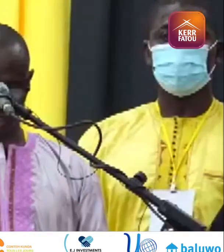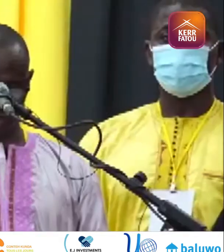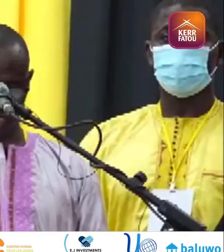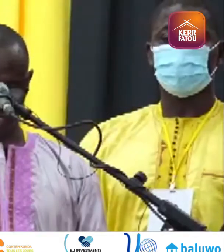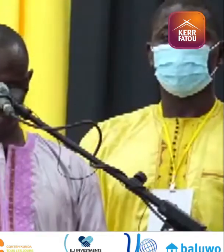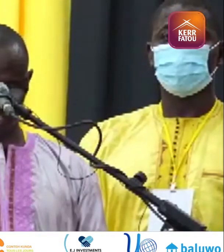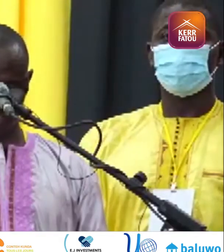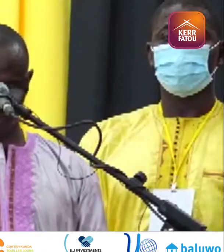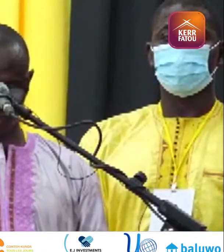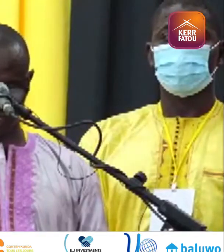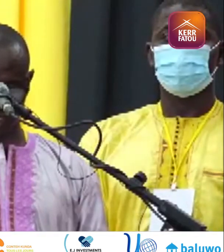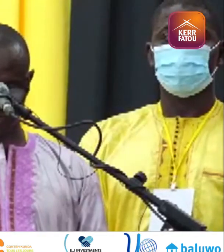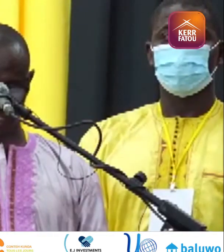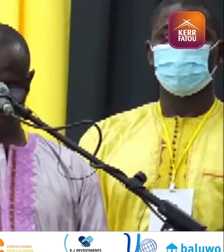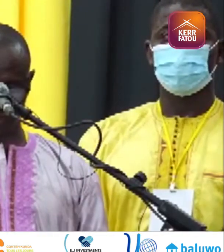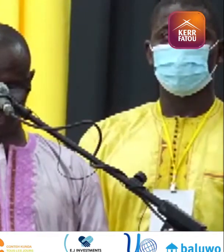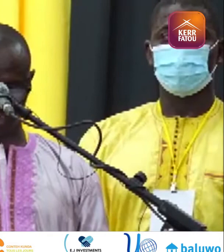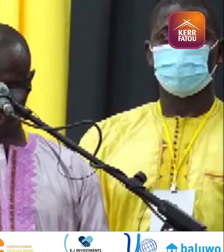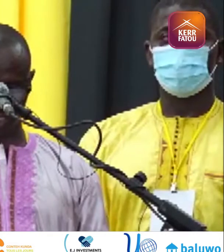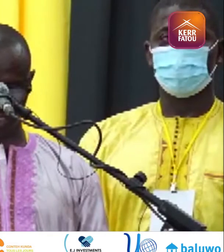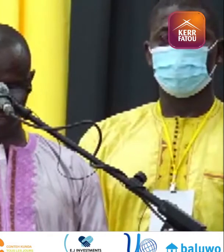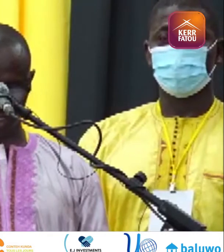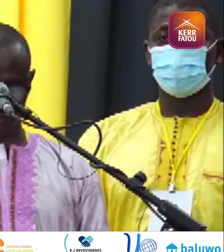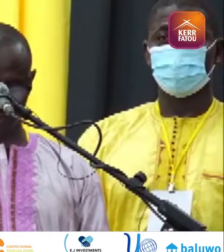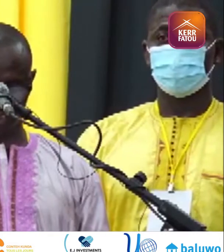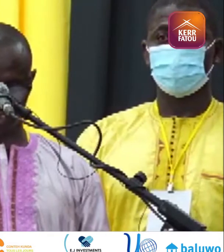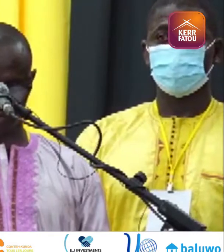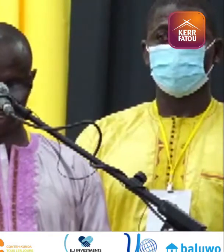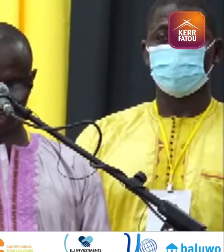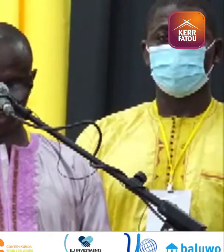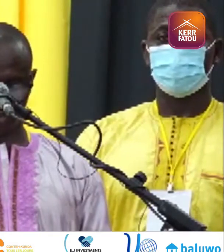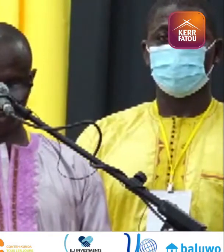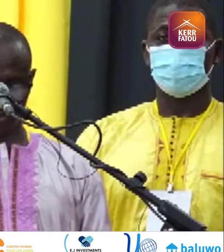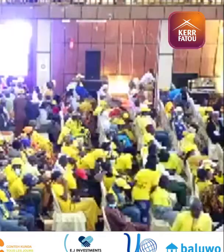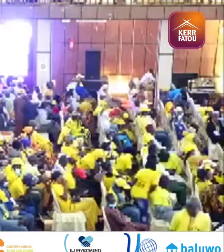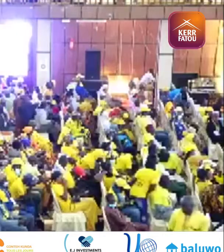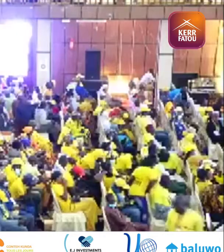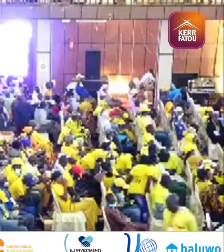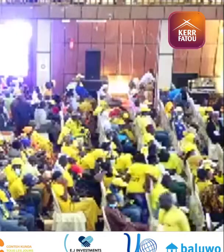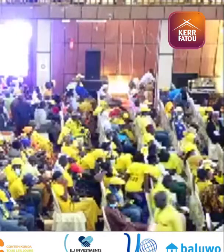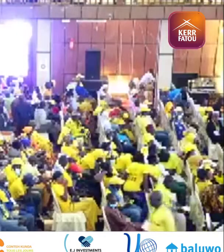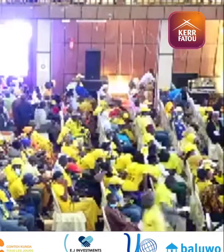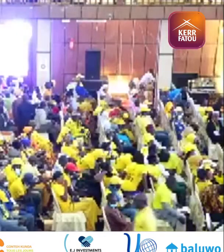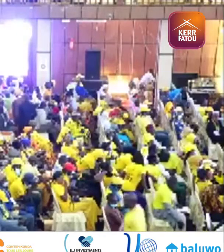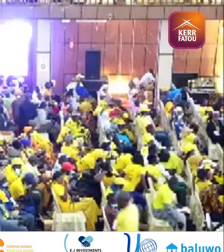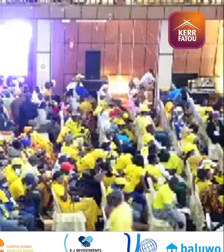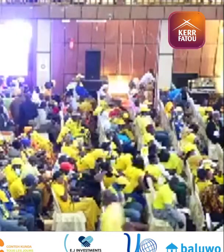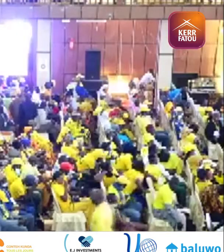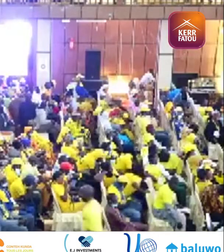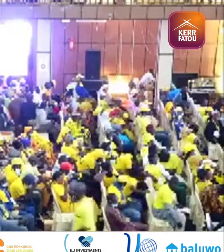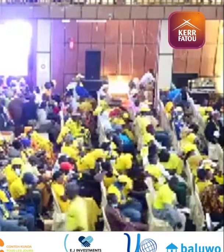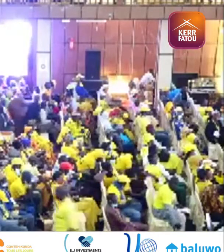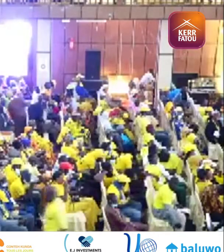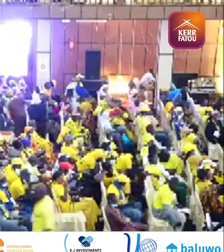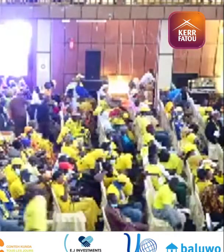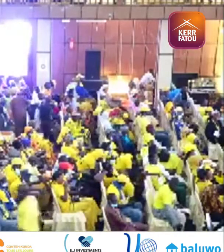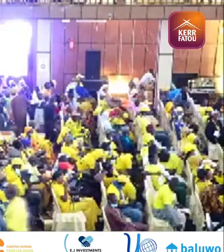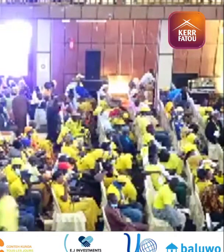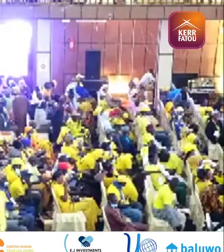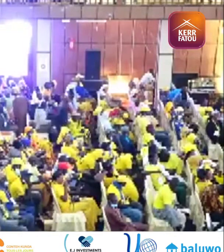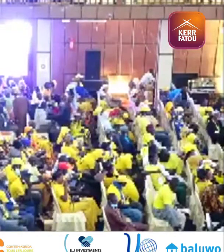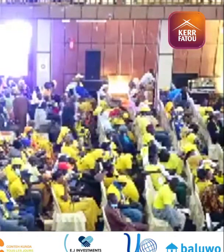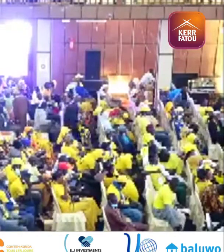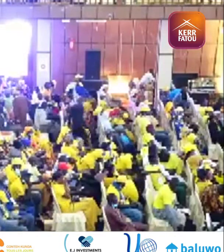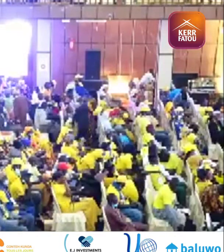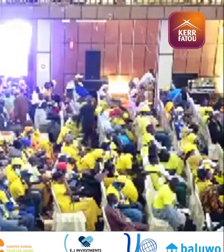1, by inserting new paragraph after 26 as 27, which should read the party mayor or mayoress or